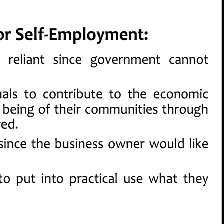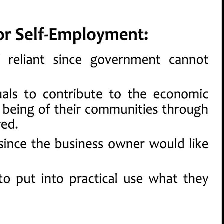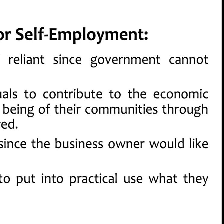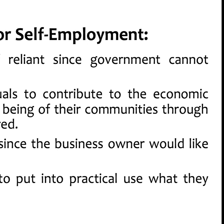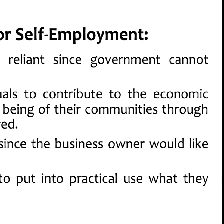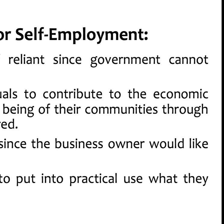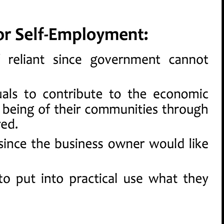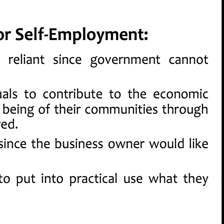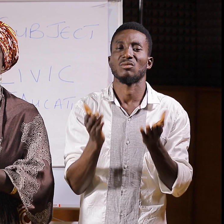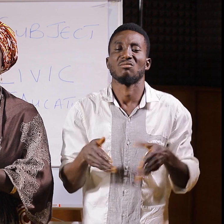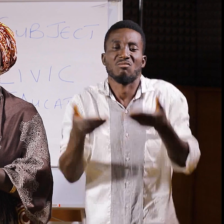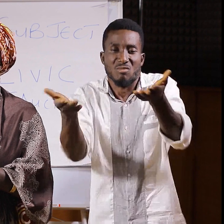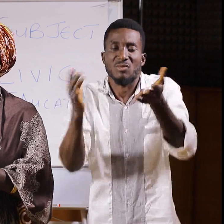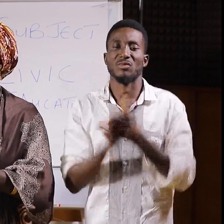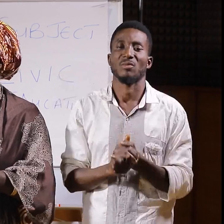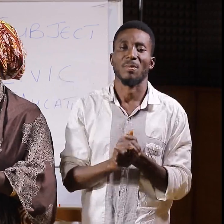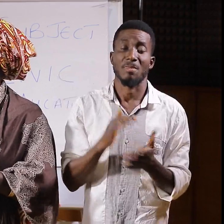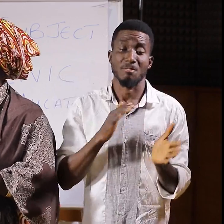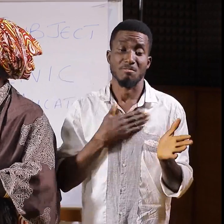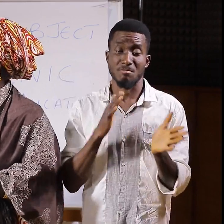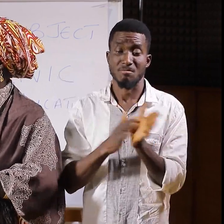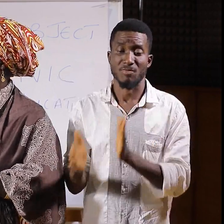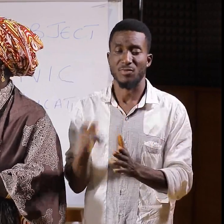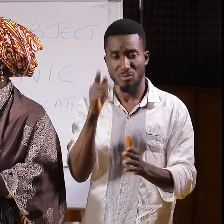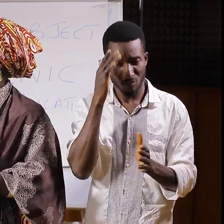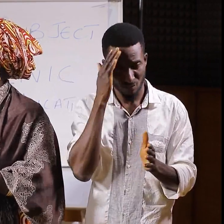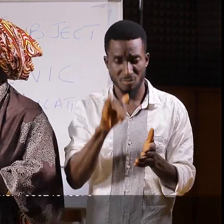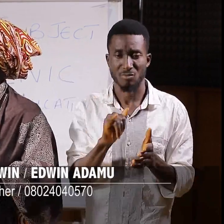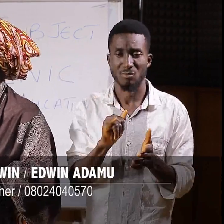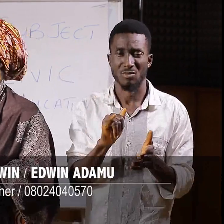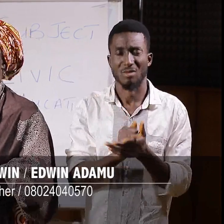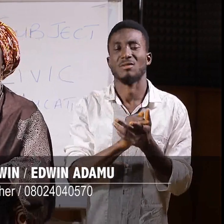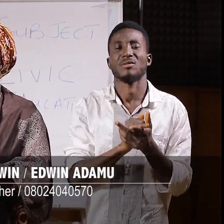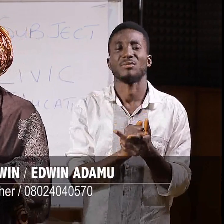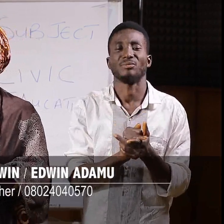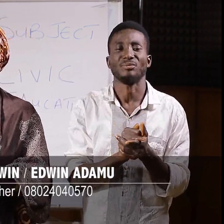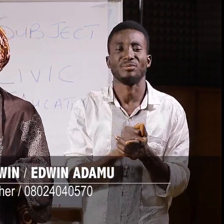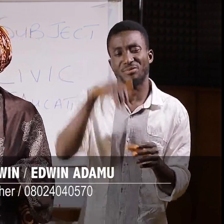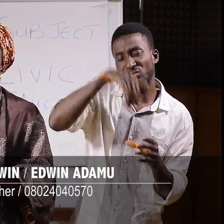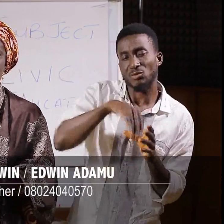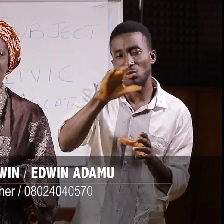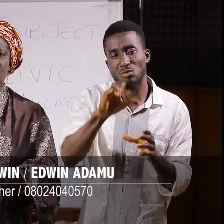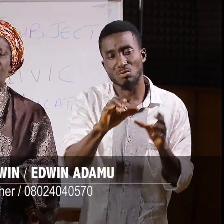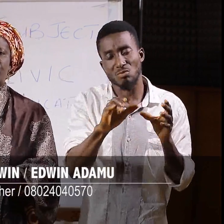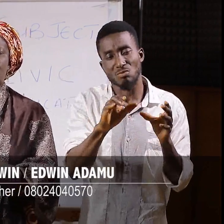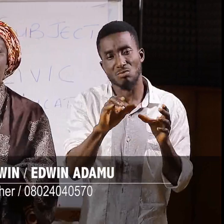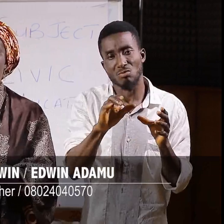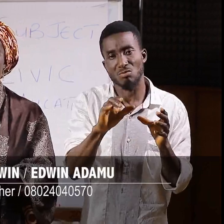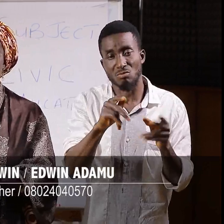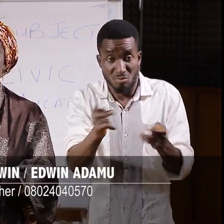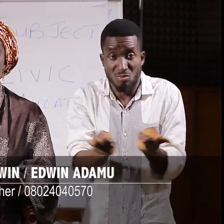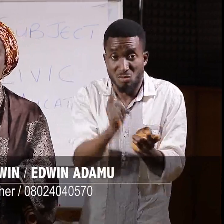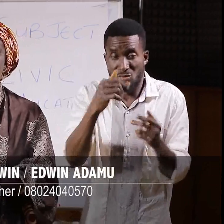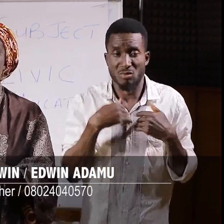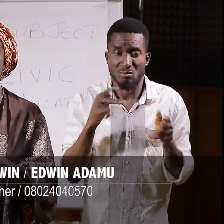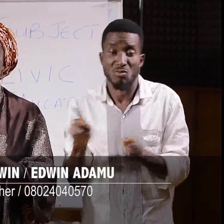services rendered. My learners, you will agree with me that in your community, you